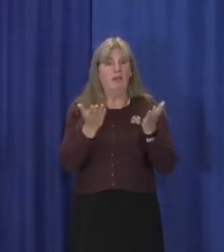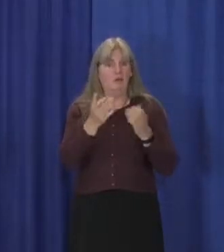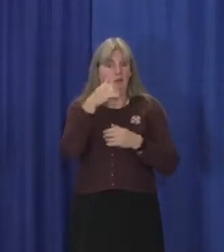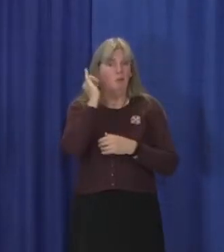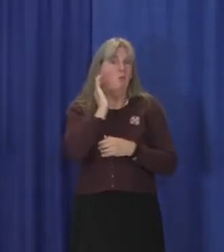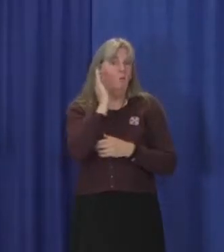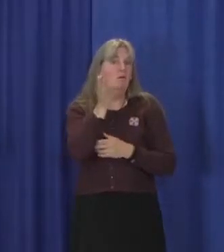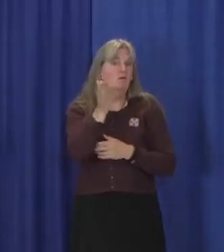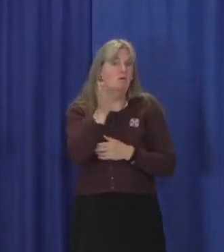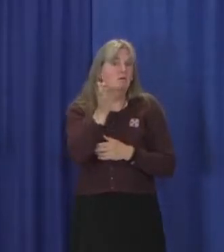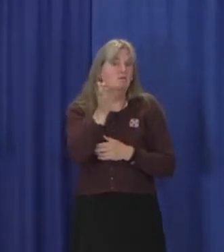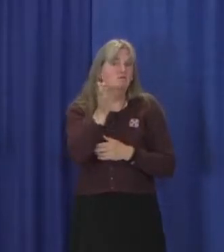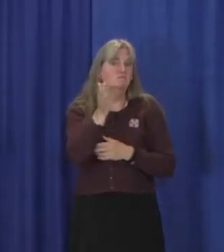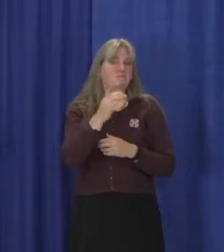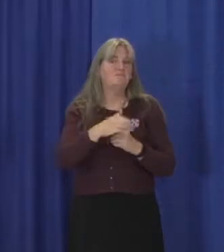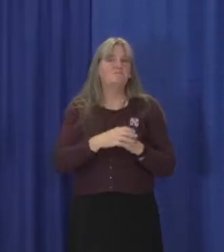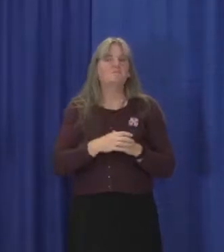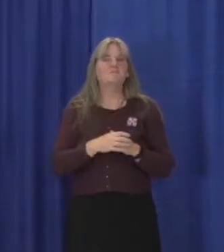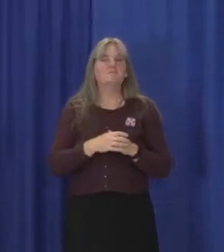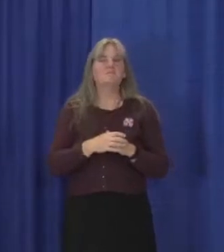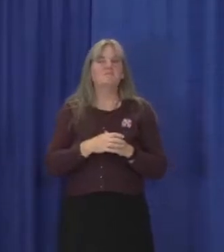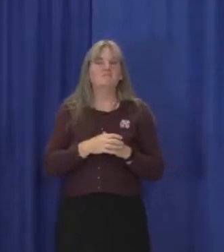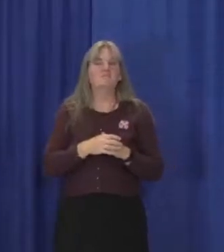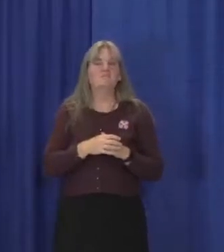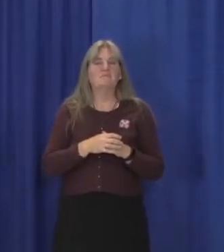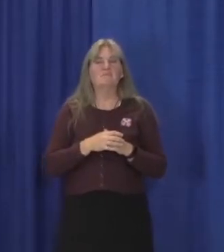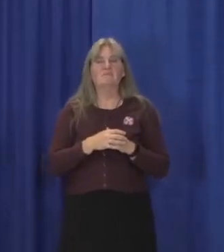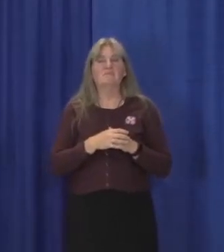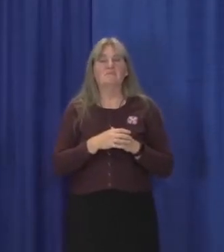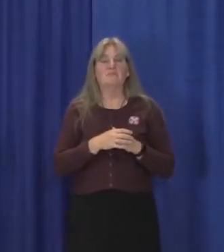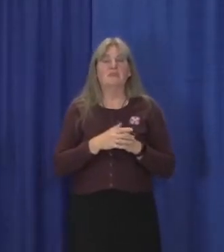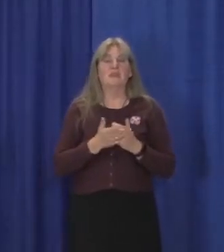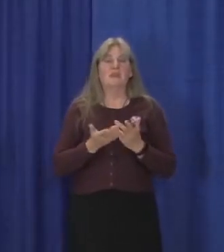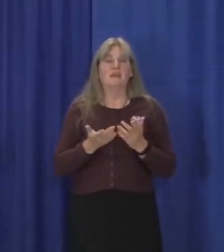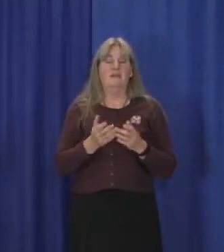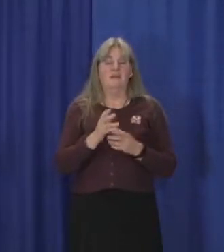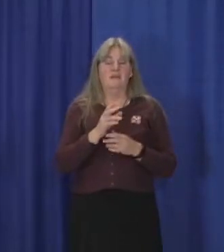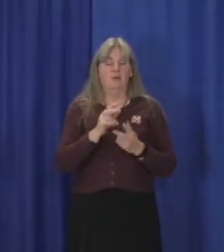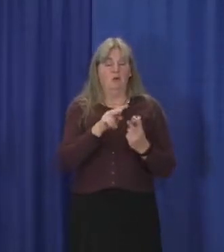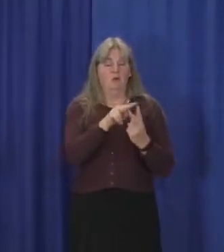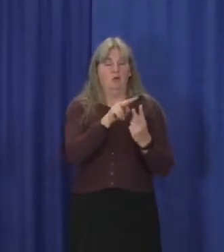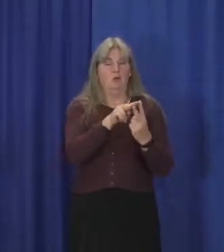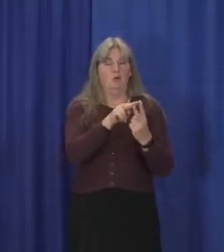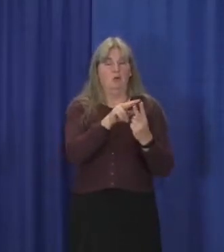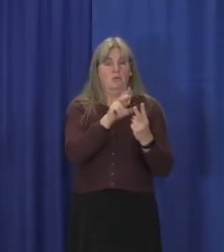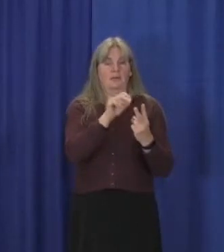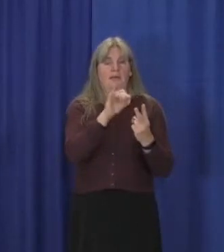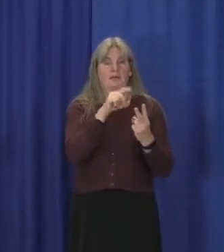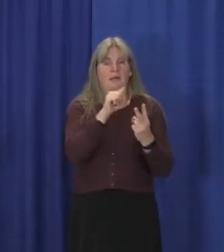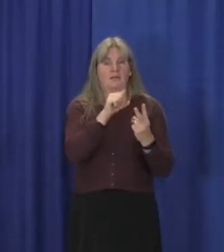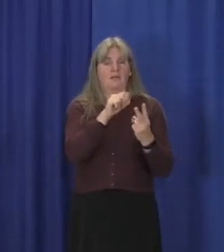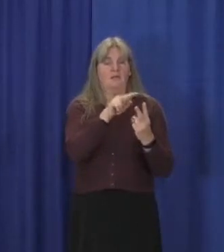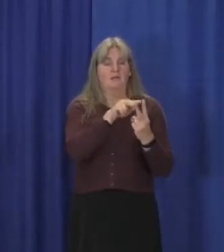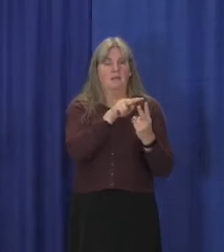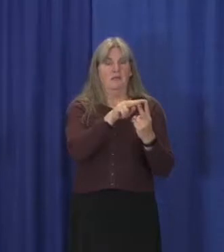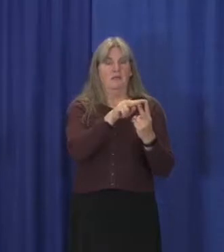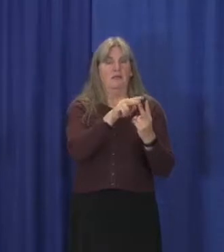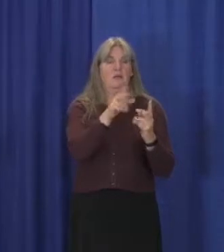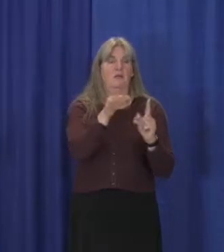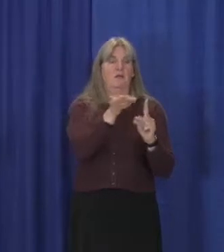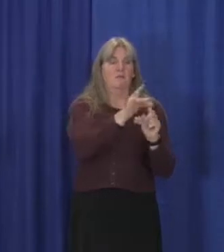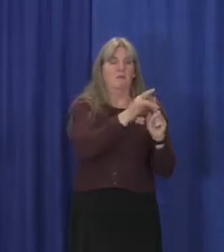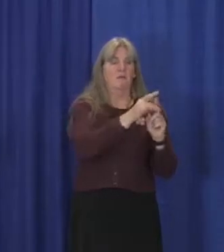And seeing as both of the Delta cases in the Yukon contracted the variant from outside of the